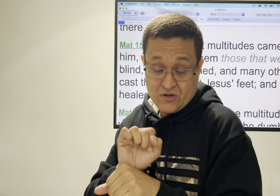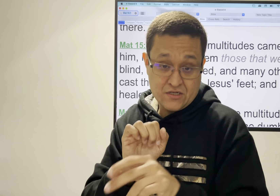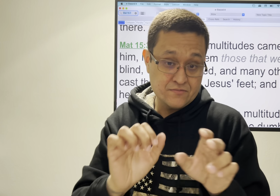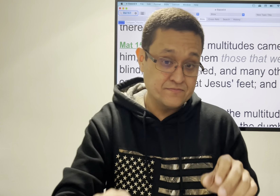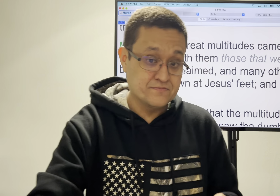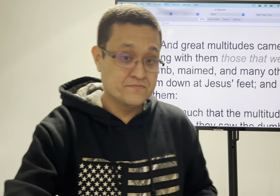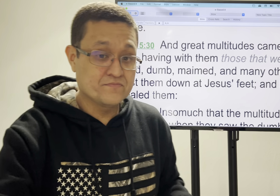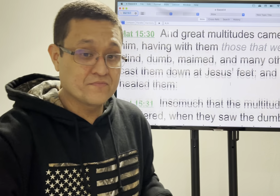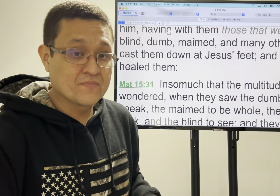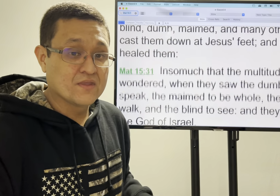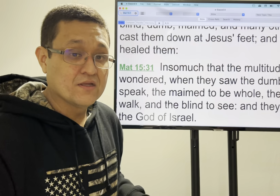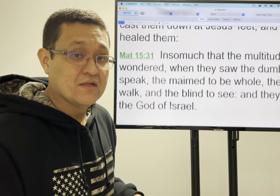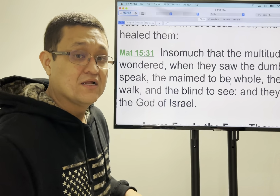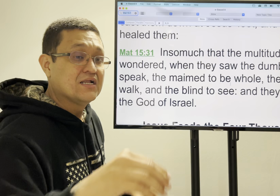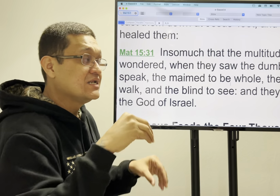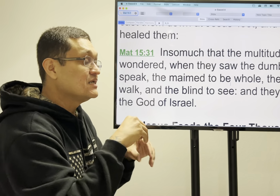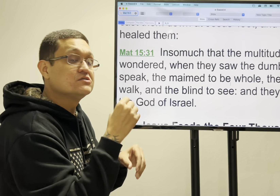That is a miracle. Amen.